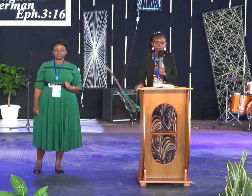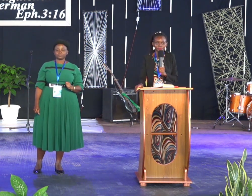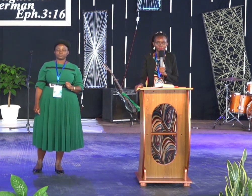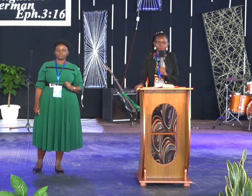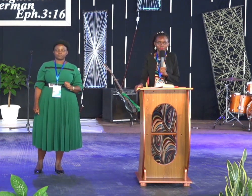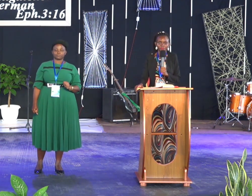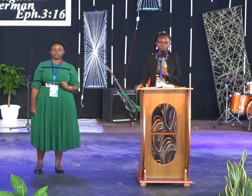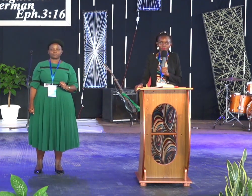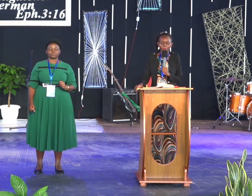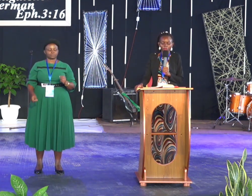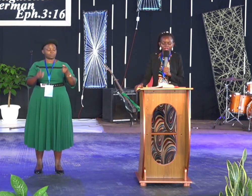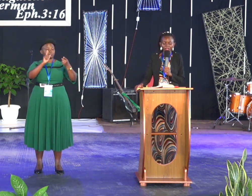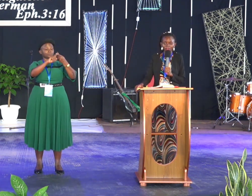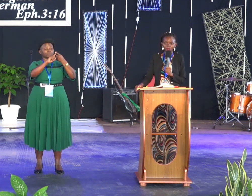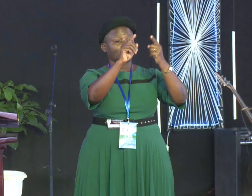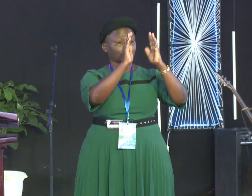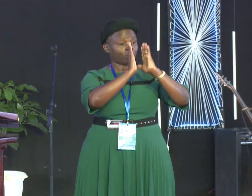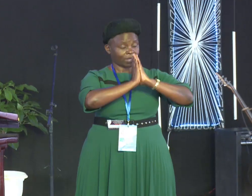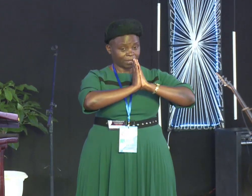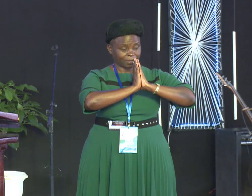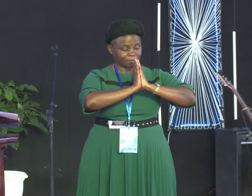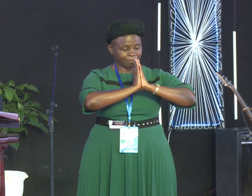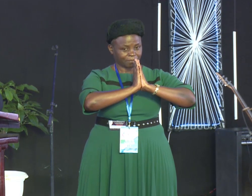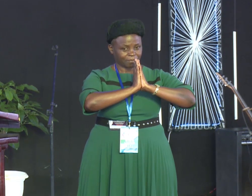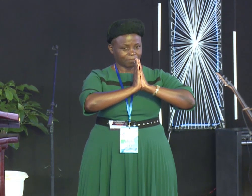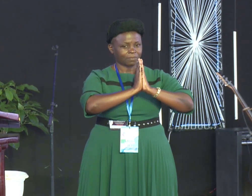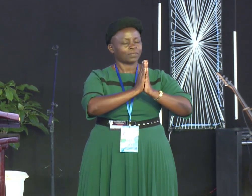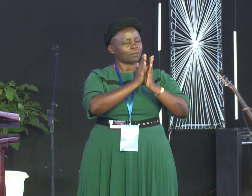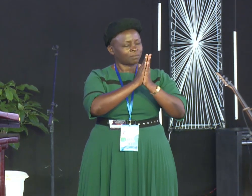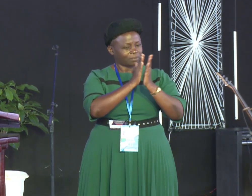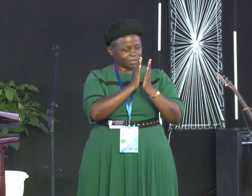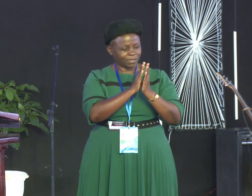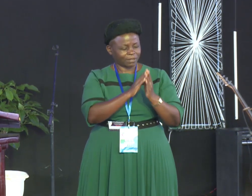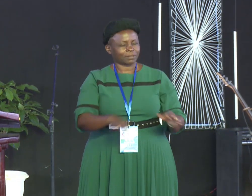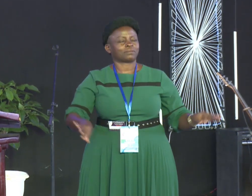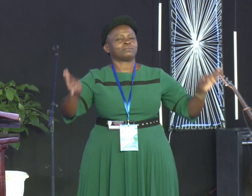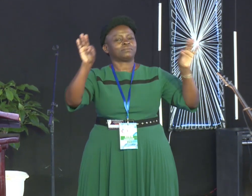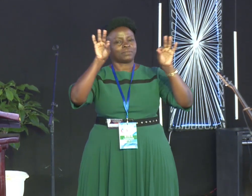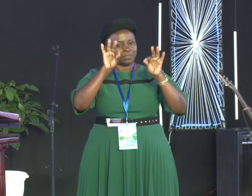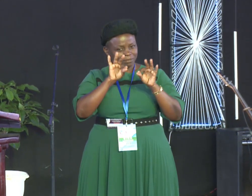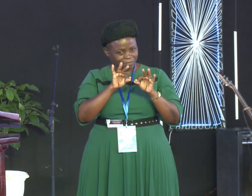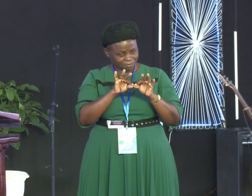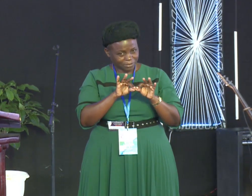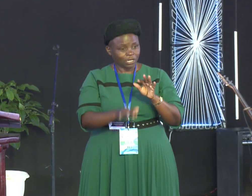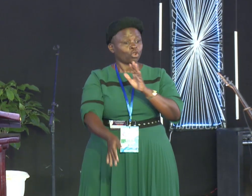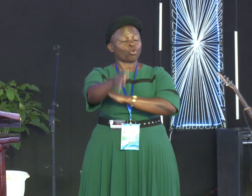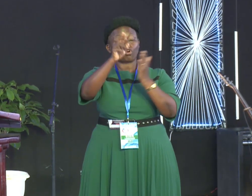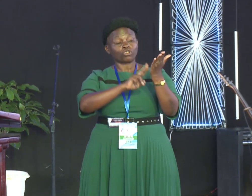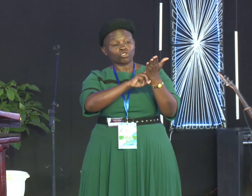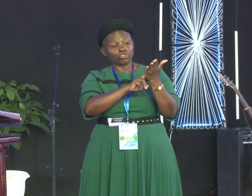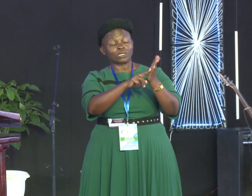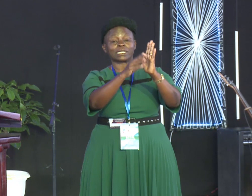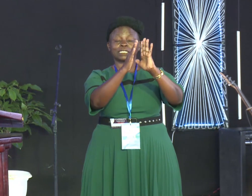him. Okusaba. Prayer. Kikozesebwa kyakubiri. Is a second tool. Katonda